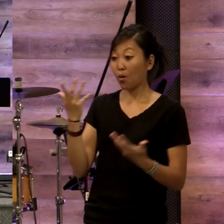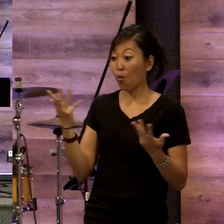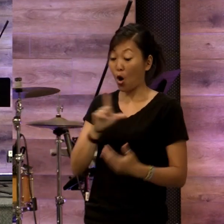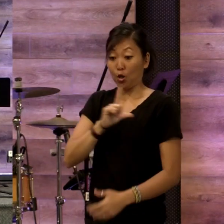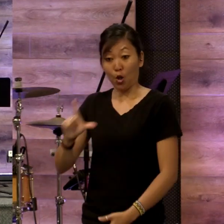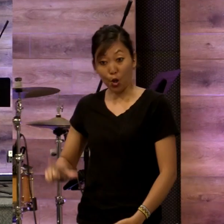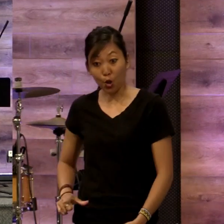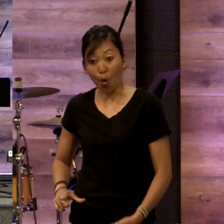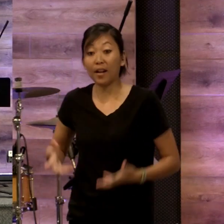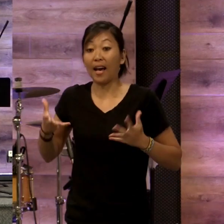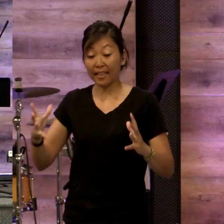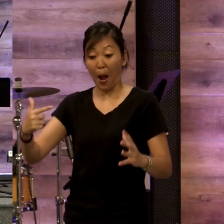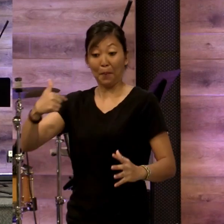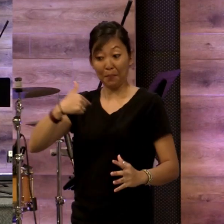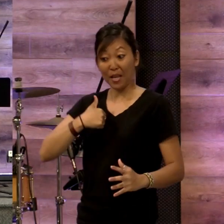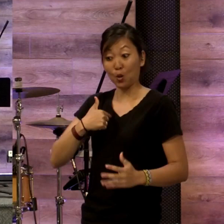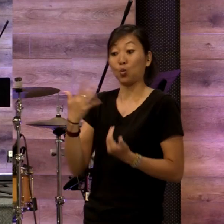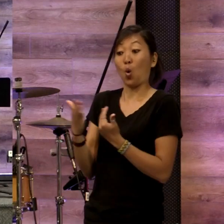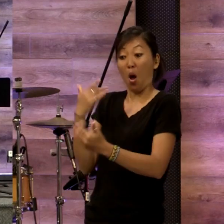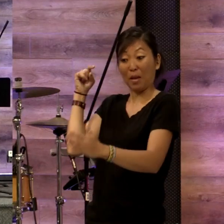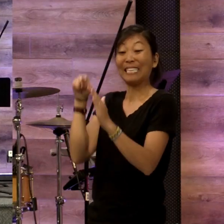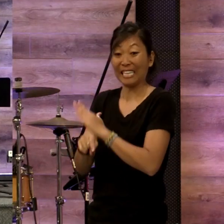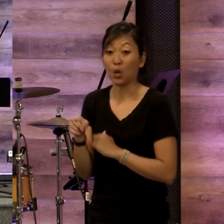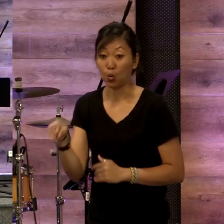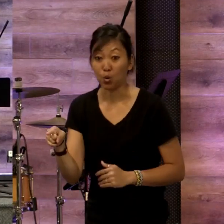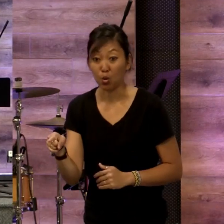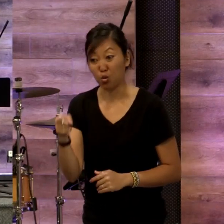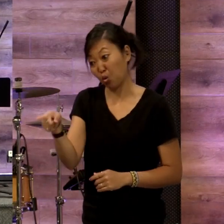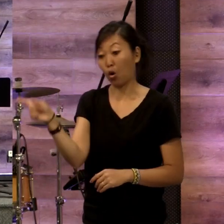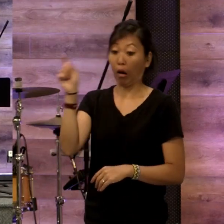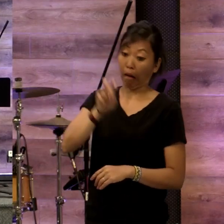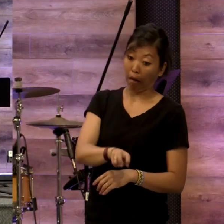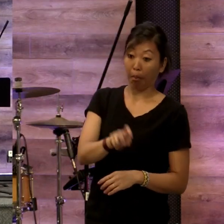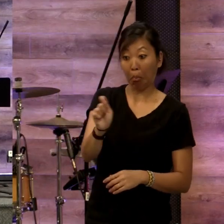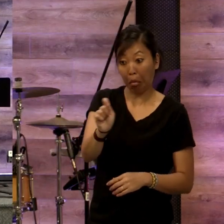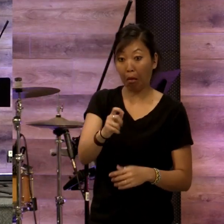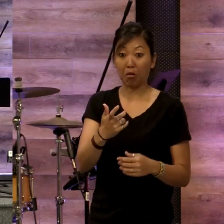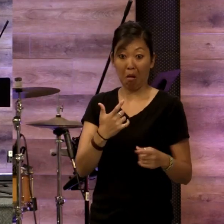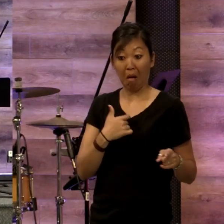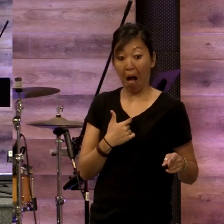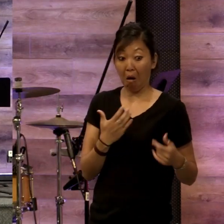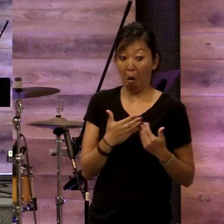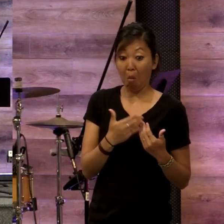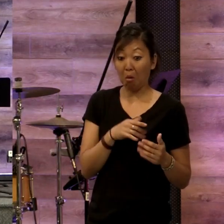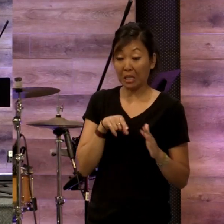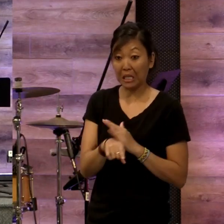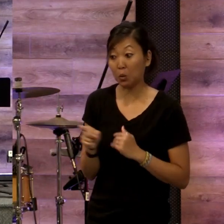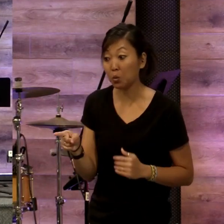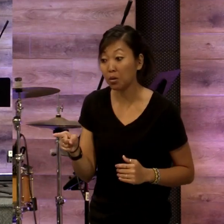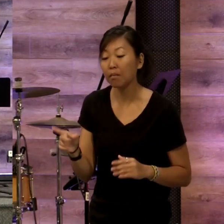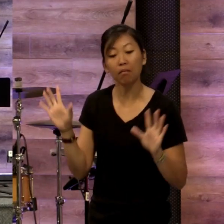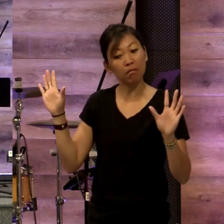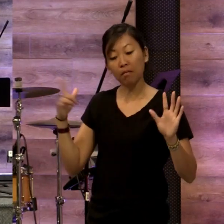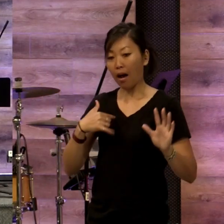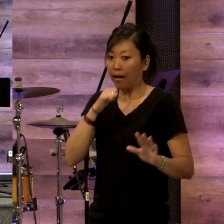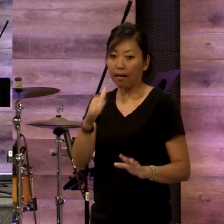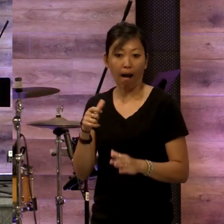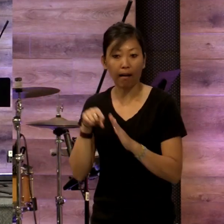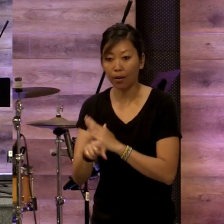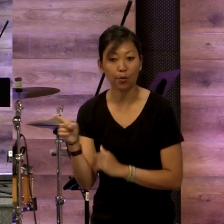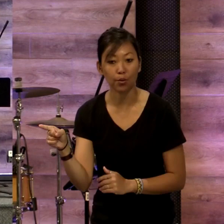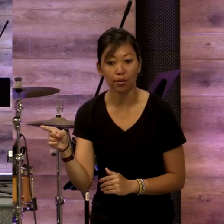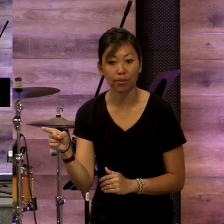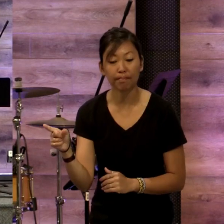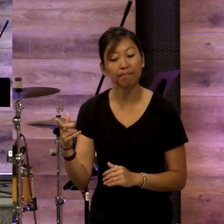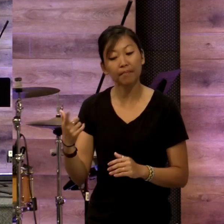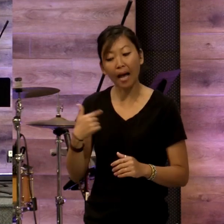Lord gave you today into my hand in the cave. And some told me to kill you, but I spared you. I said, "I will